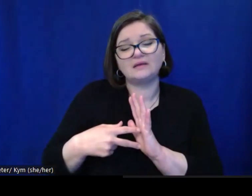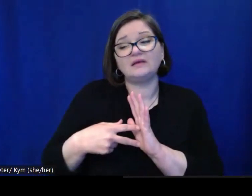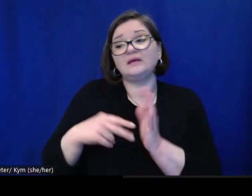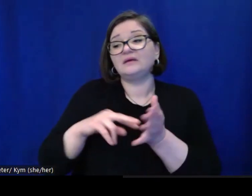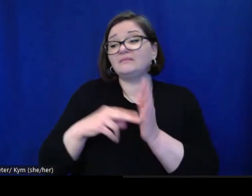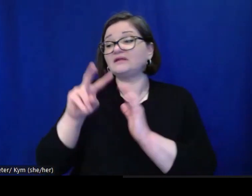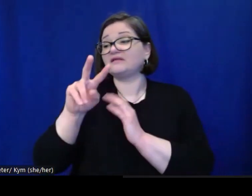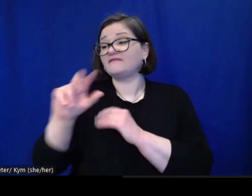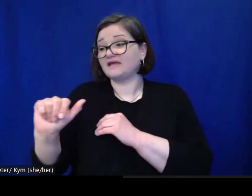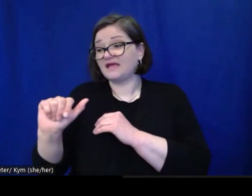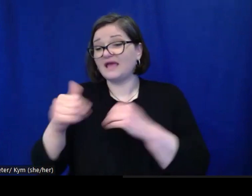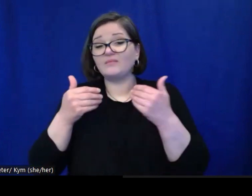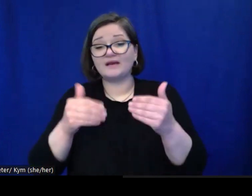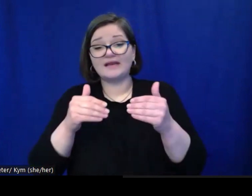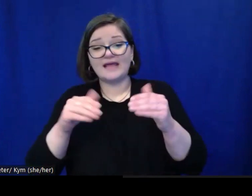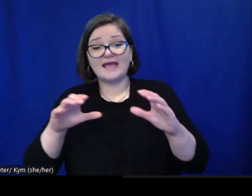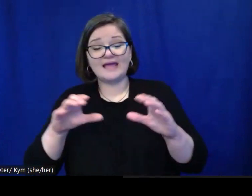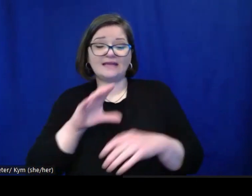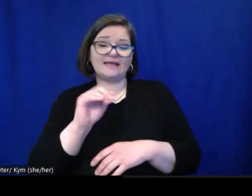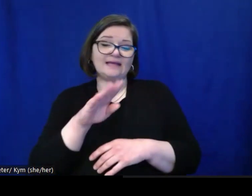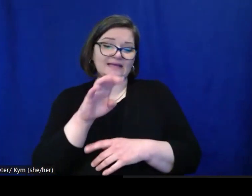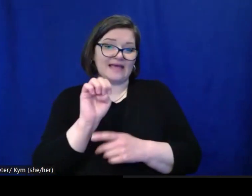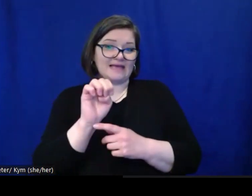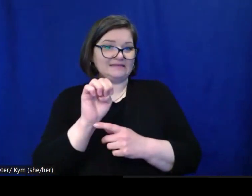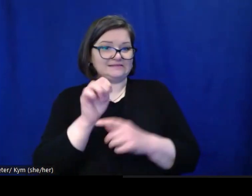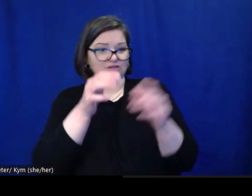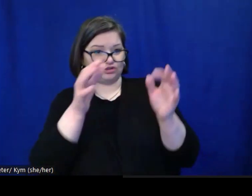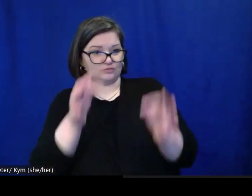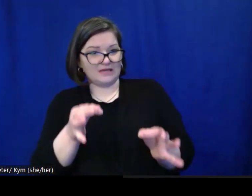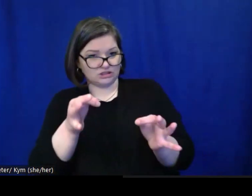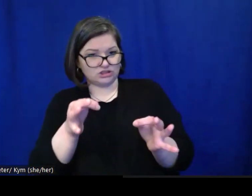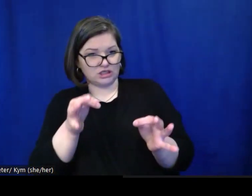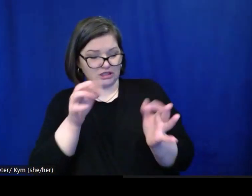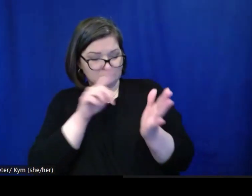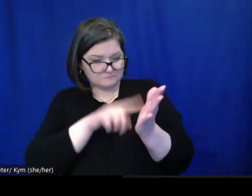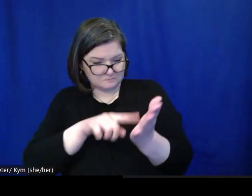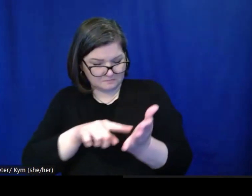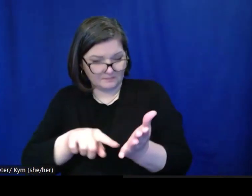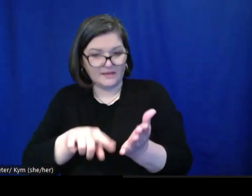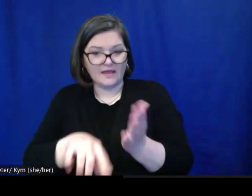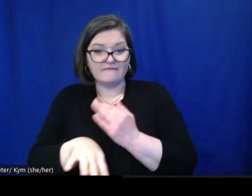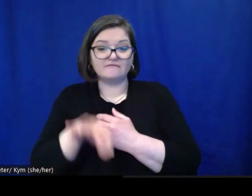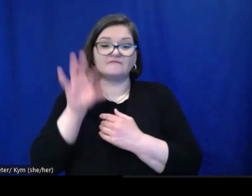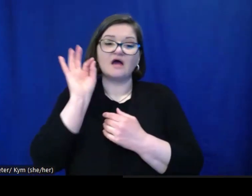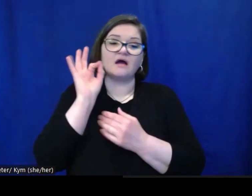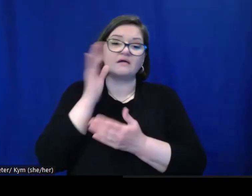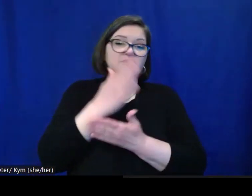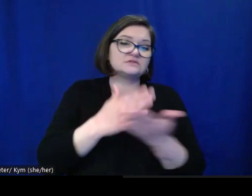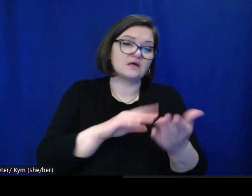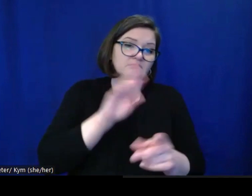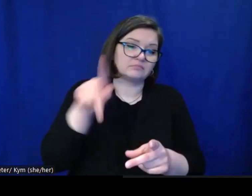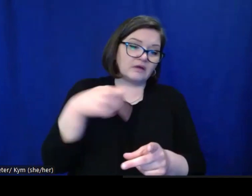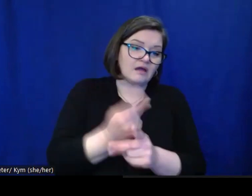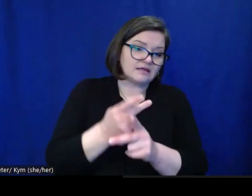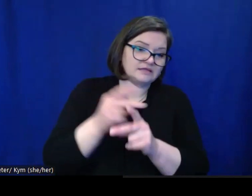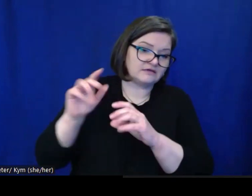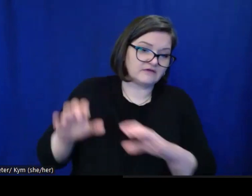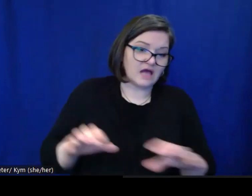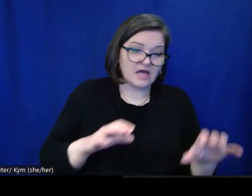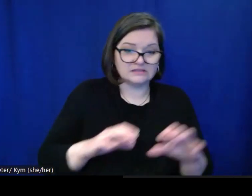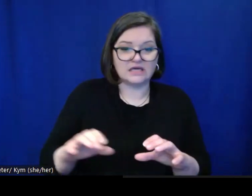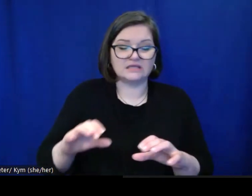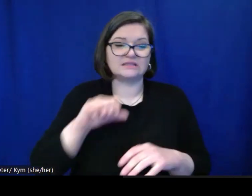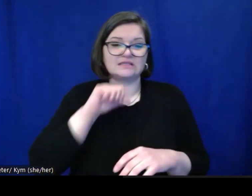has conducted a case-by-case determination, and there is some type of conduct that is other